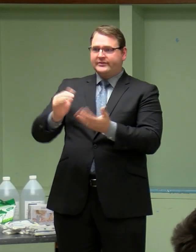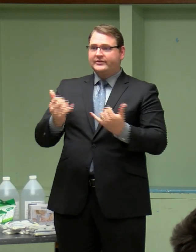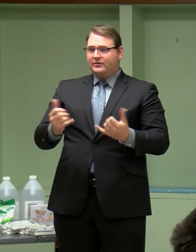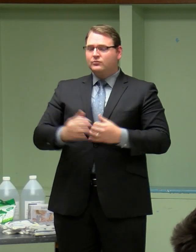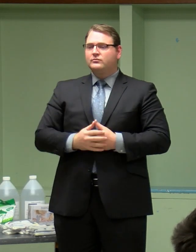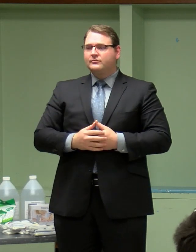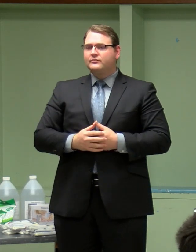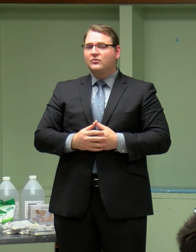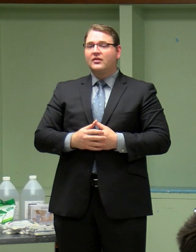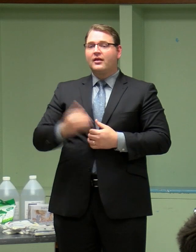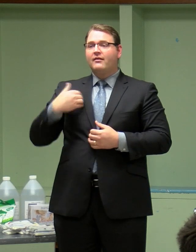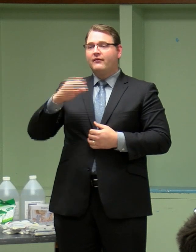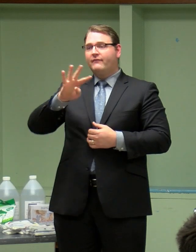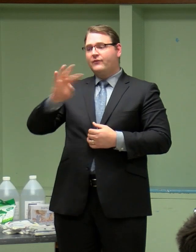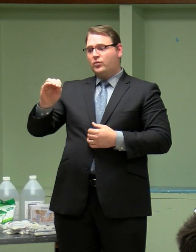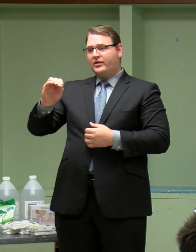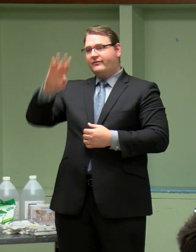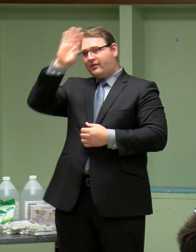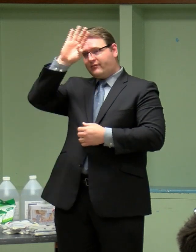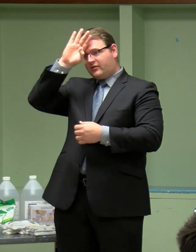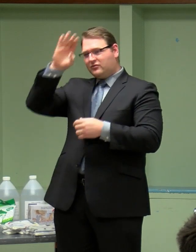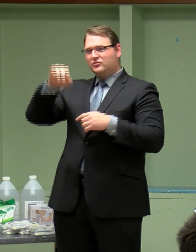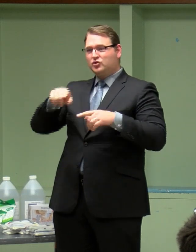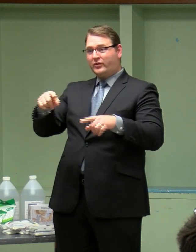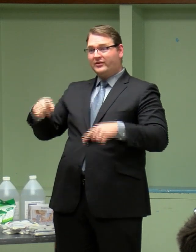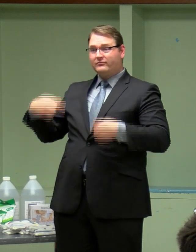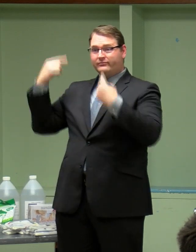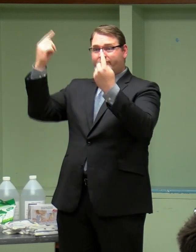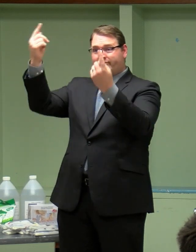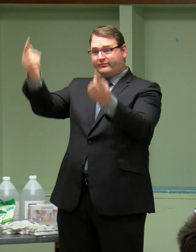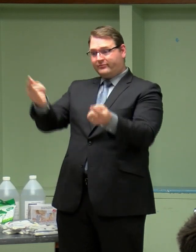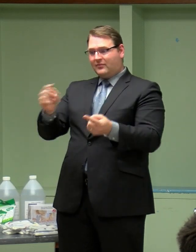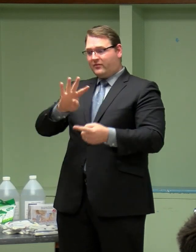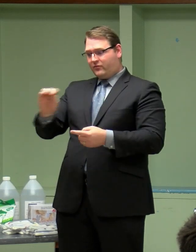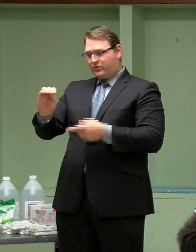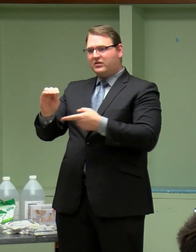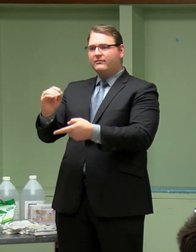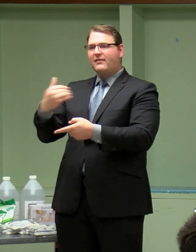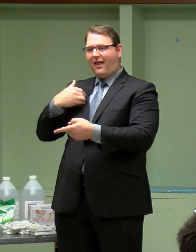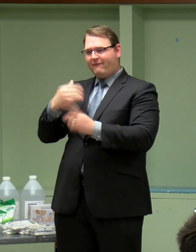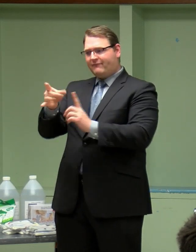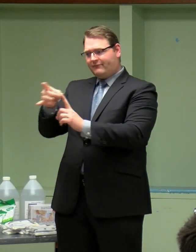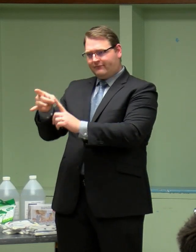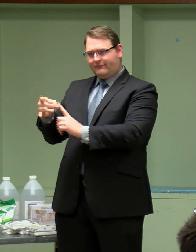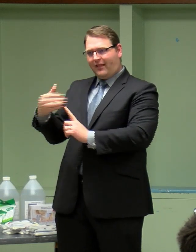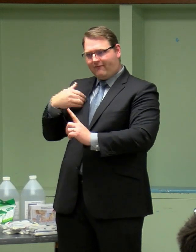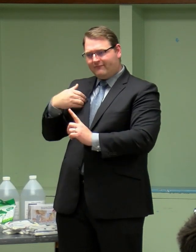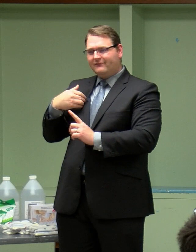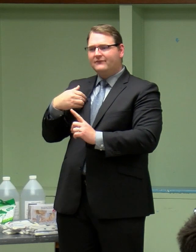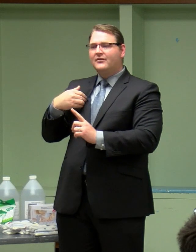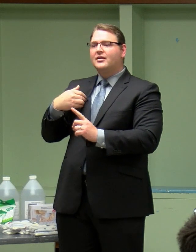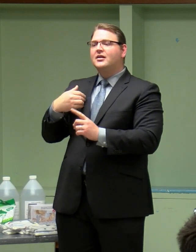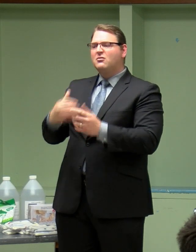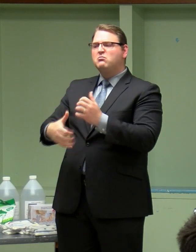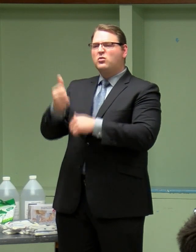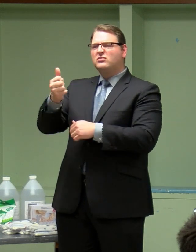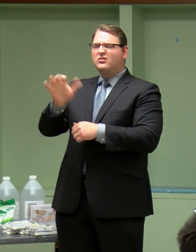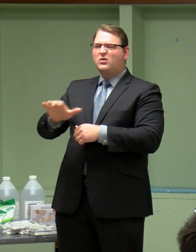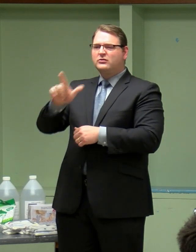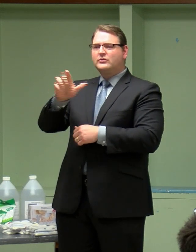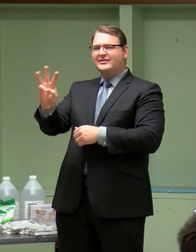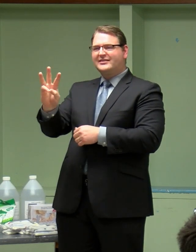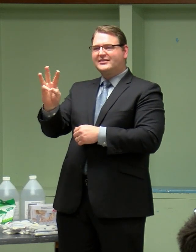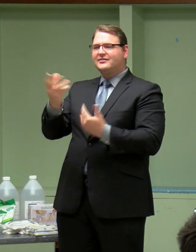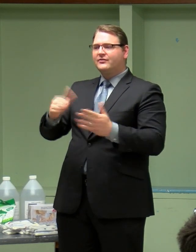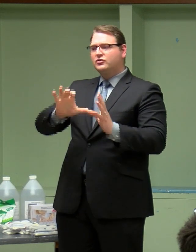40 firefighters that have tested positive in the course of this operation for COVID-19. The majority of those have come back. About 26 of those have come back to this